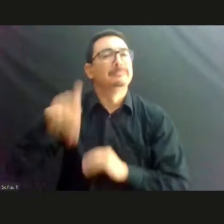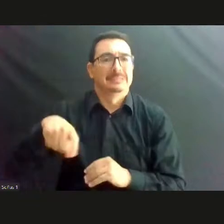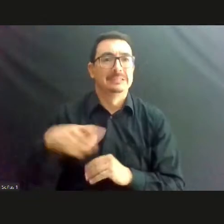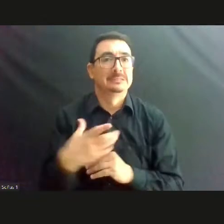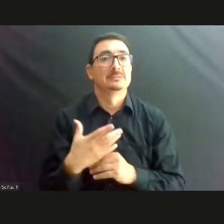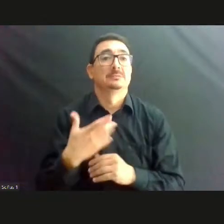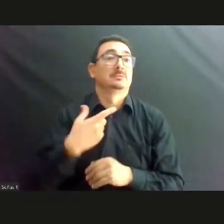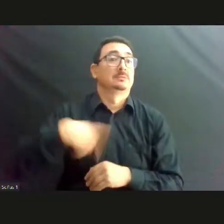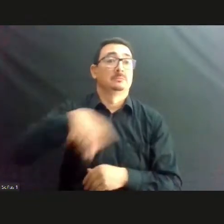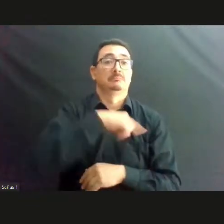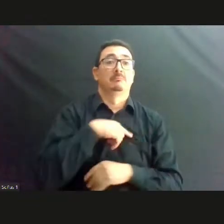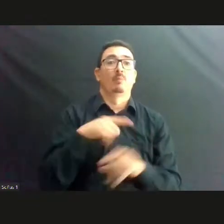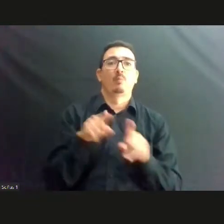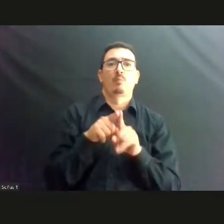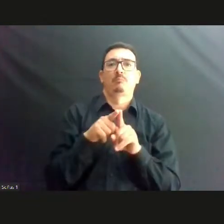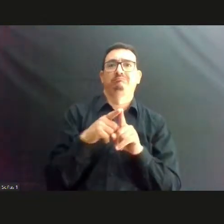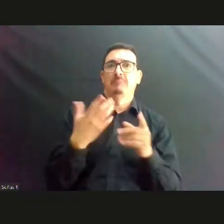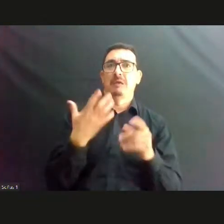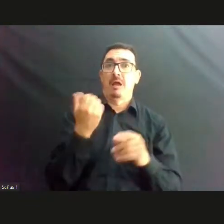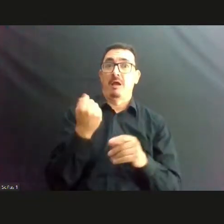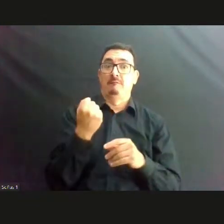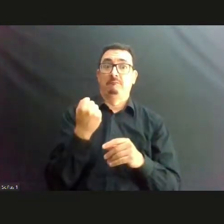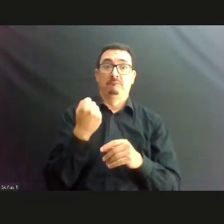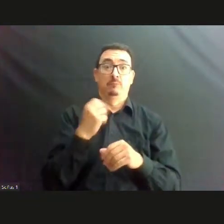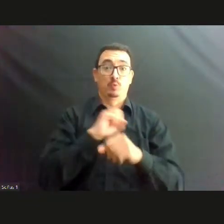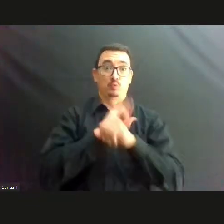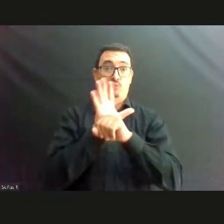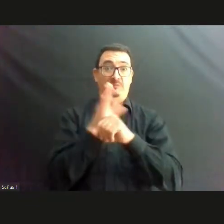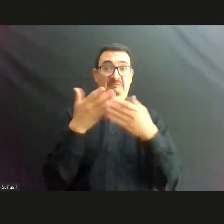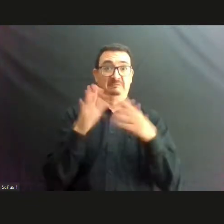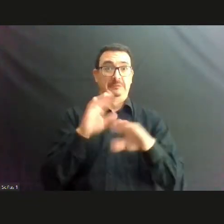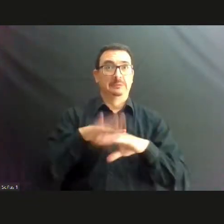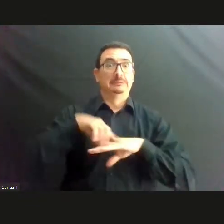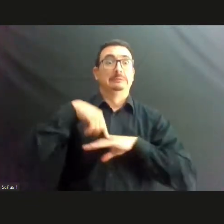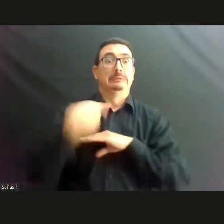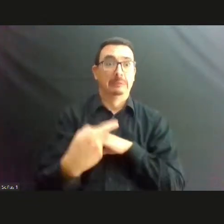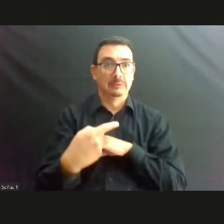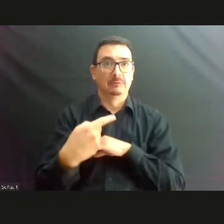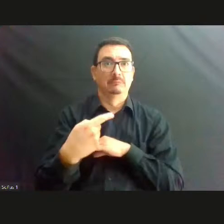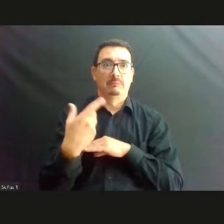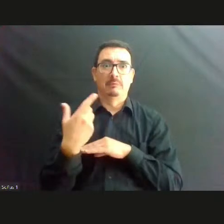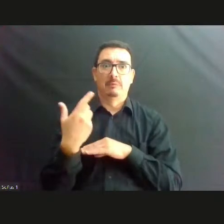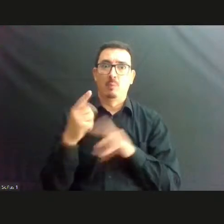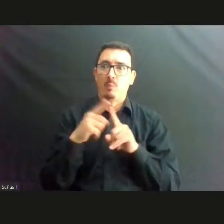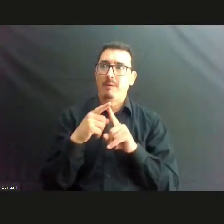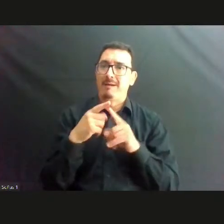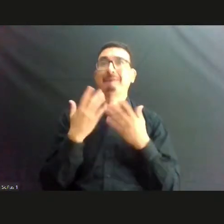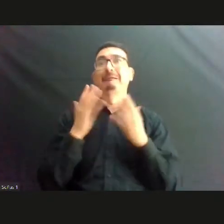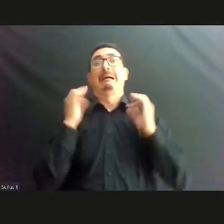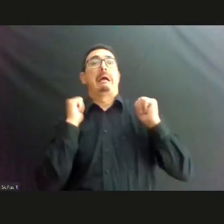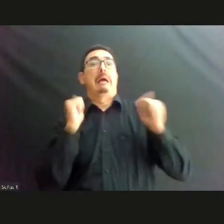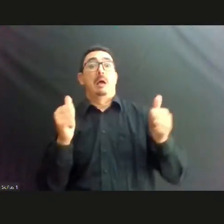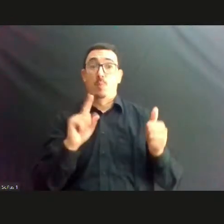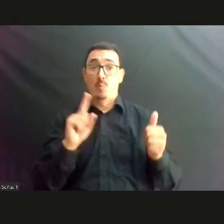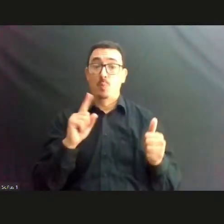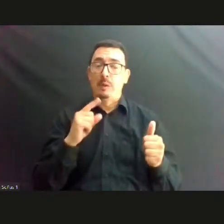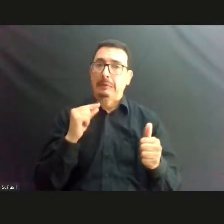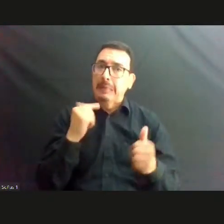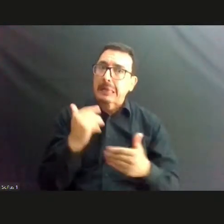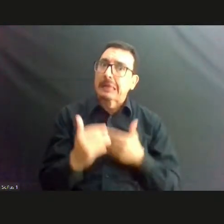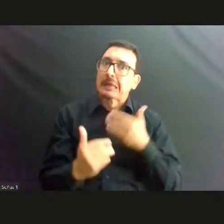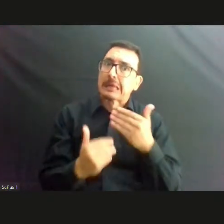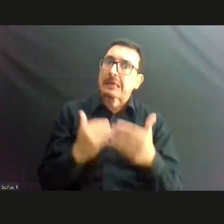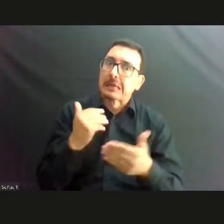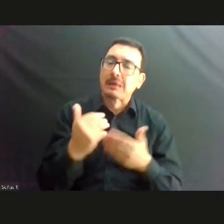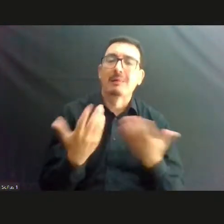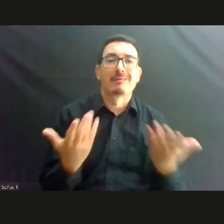years. It's been my pleasure, absolute pleasure, to guide you through the session this morning. I now have the pleasure as well to hand